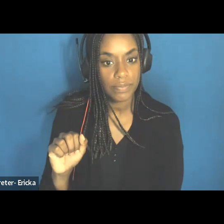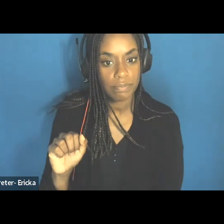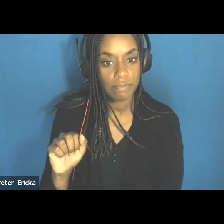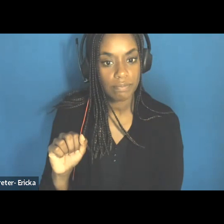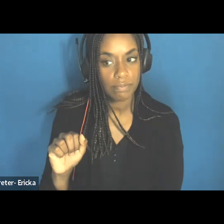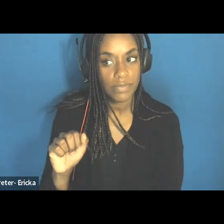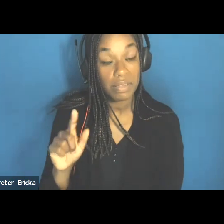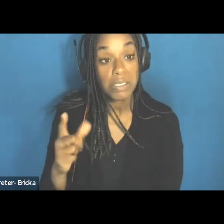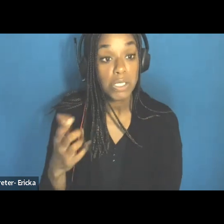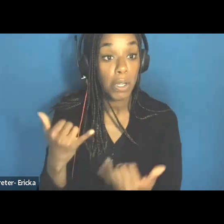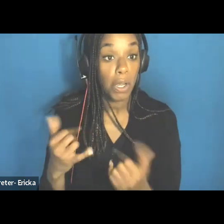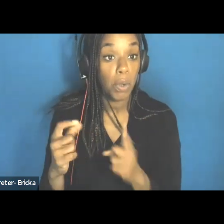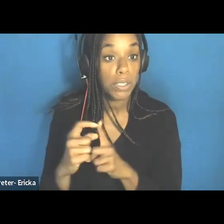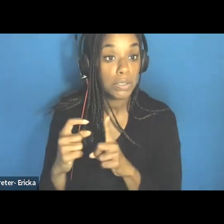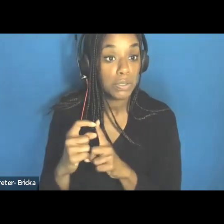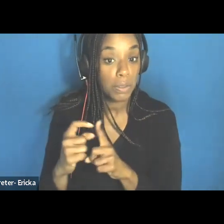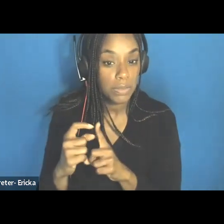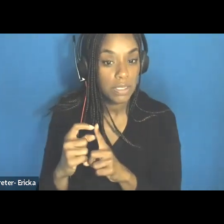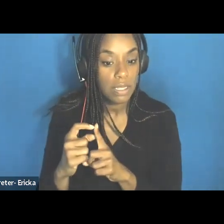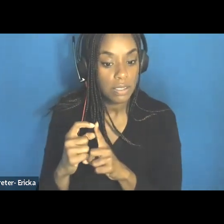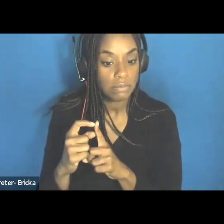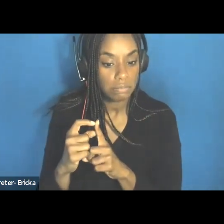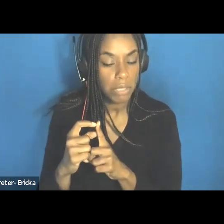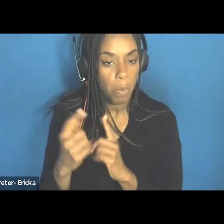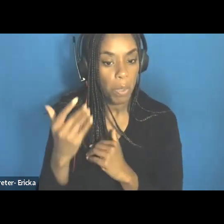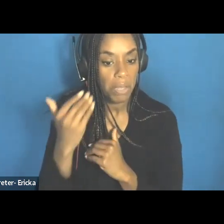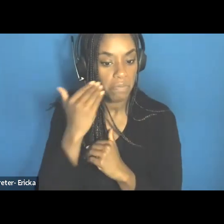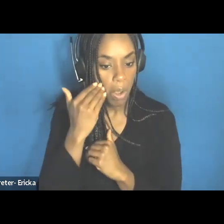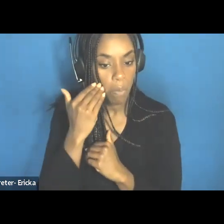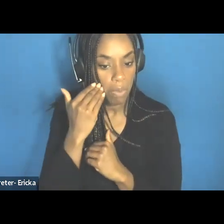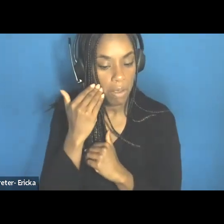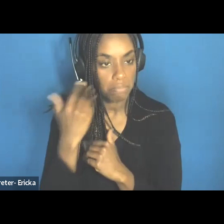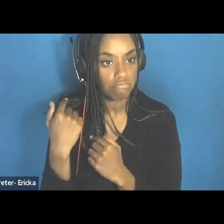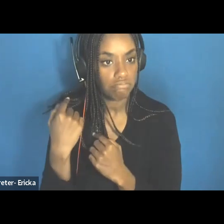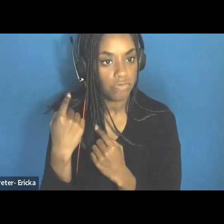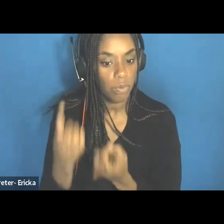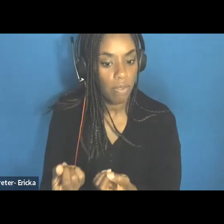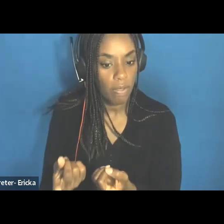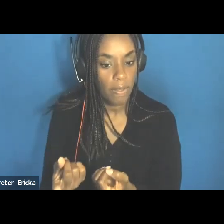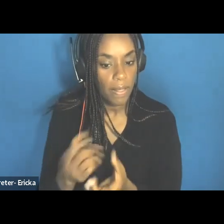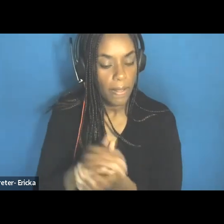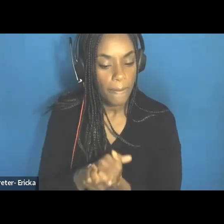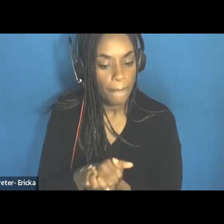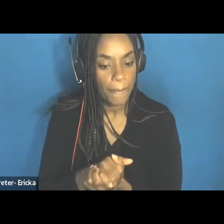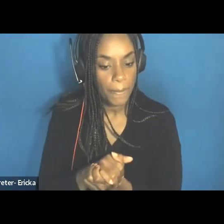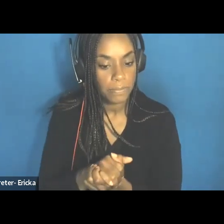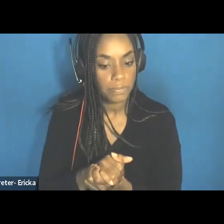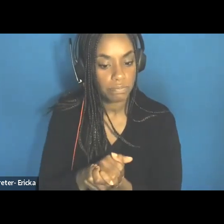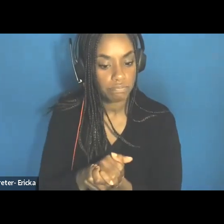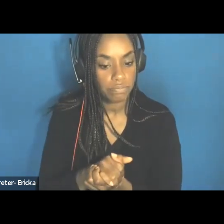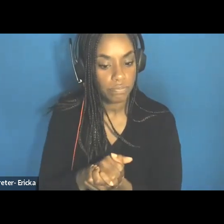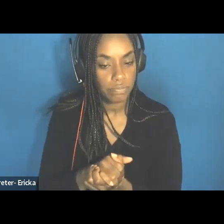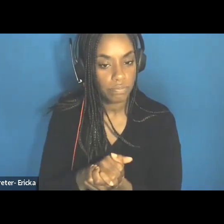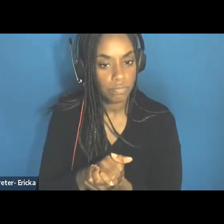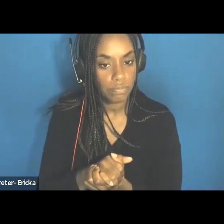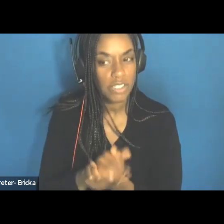current terms being really used, but we've known them for long. Why don't we find for a moment at least a common ground? What